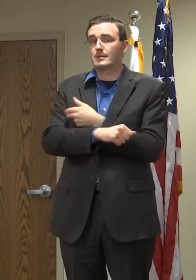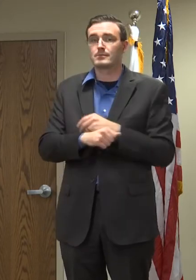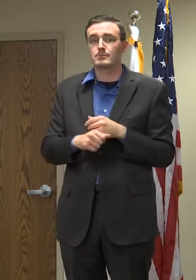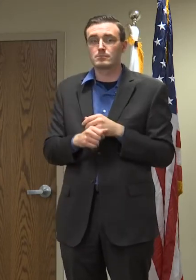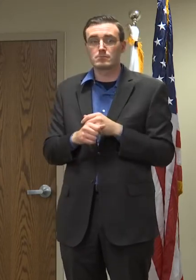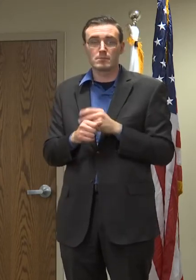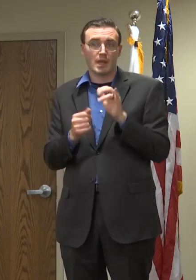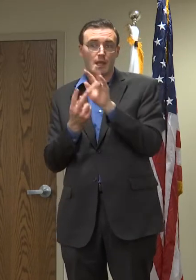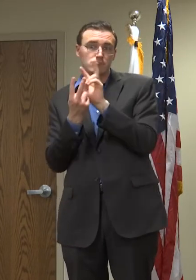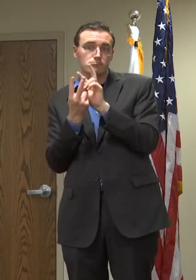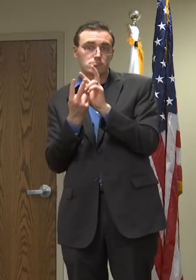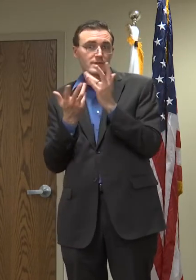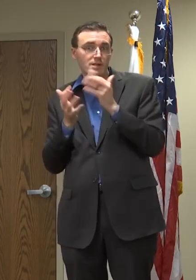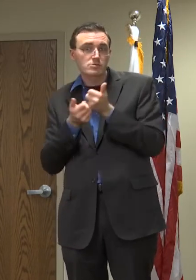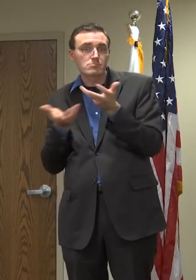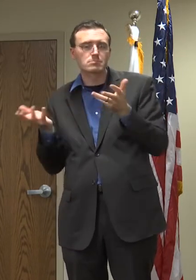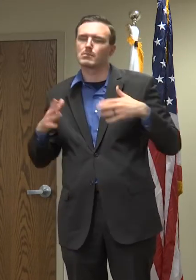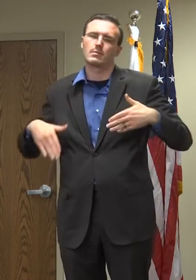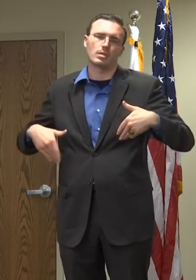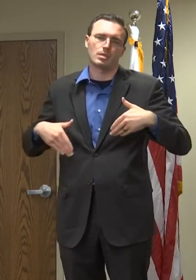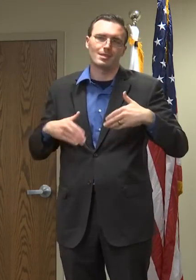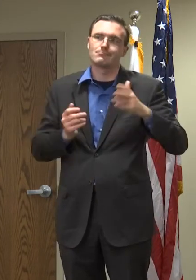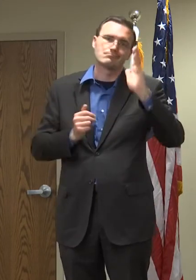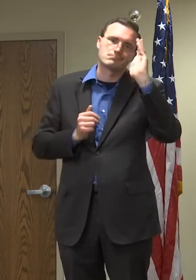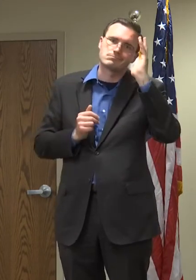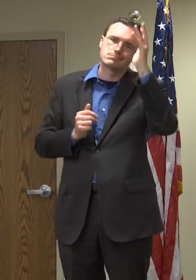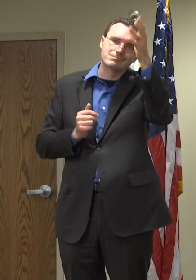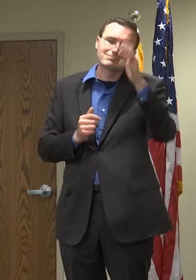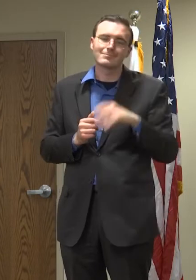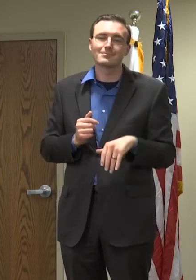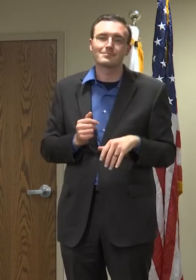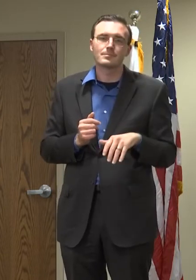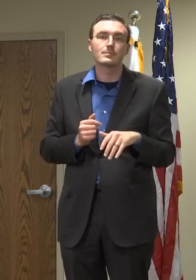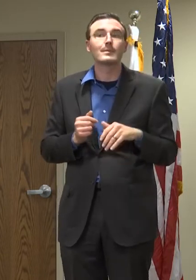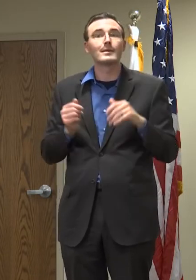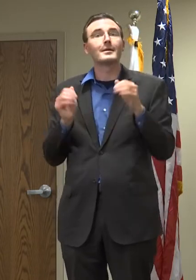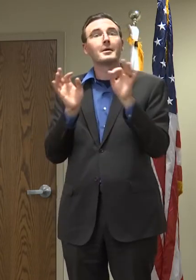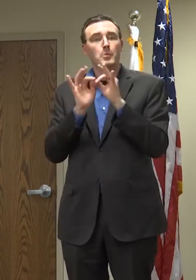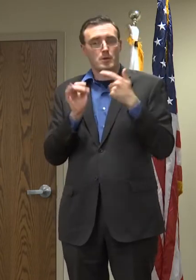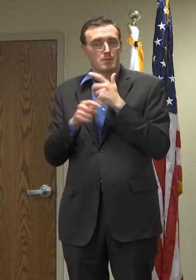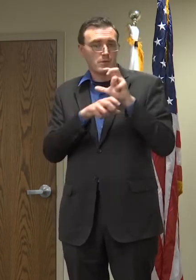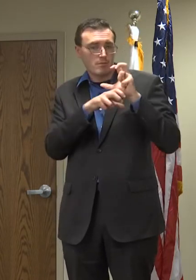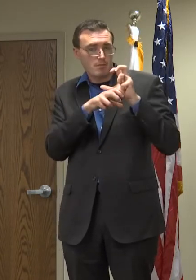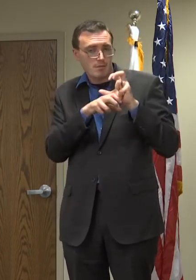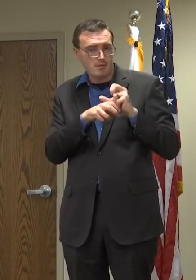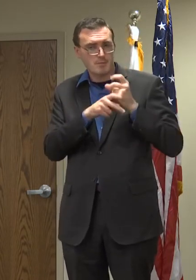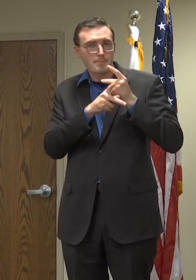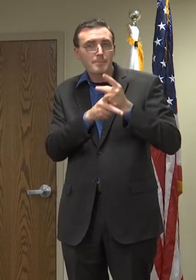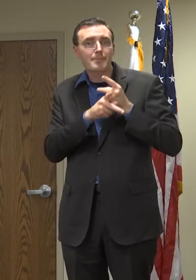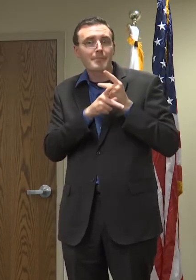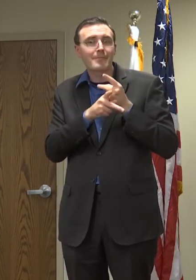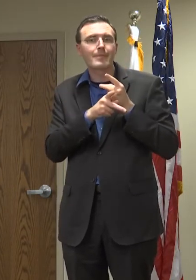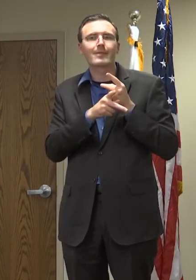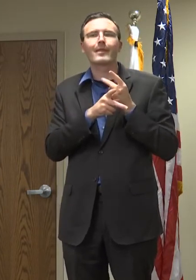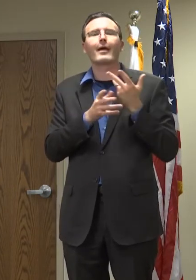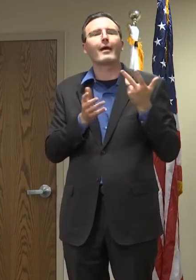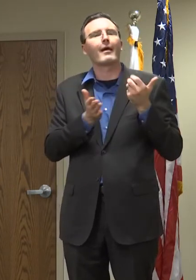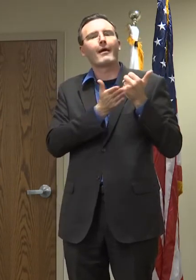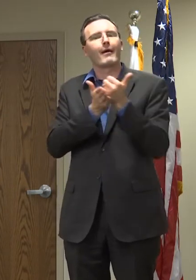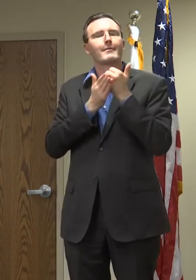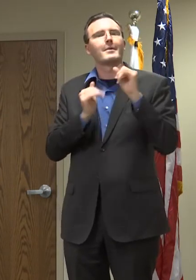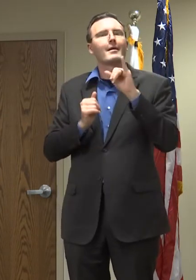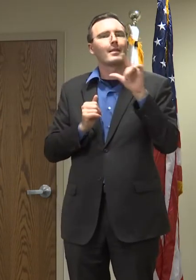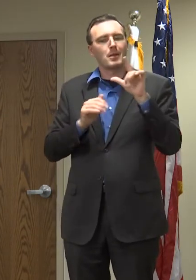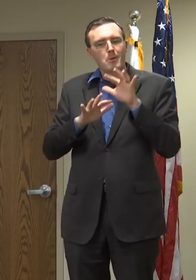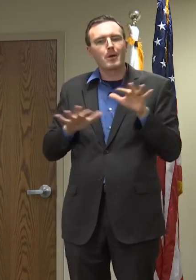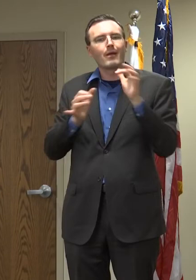to maintain Illinois in the place where you can travel and visit. And we need to continue to do the hard